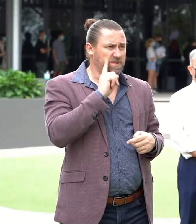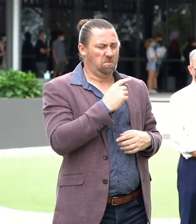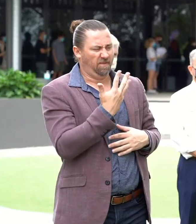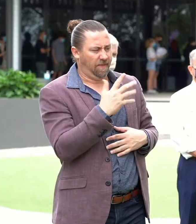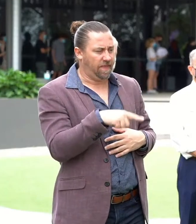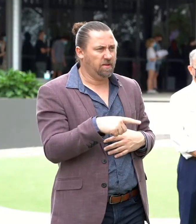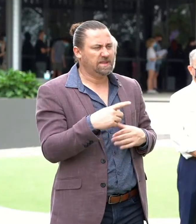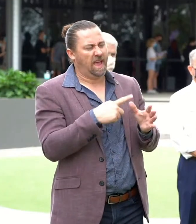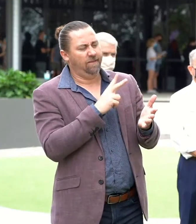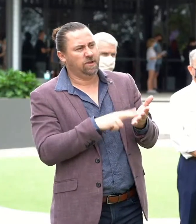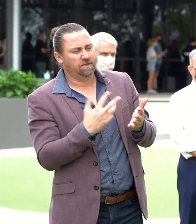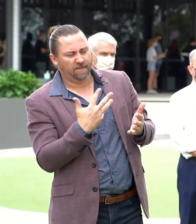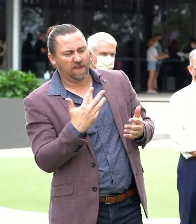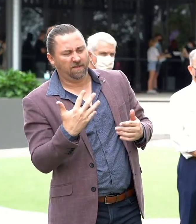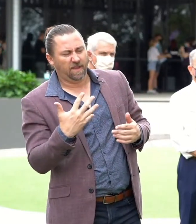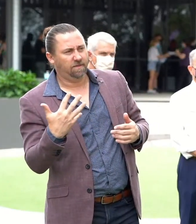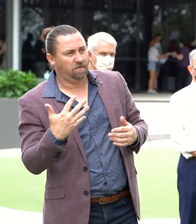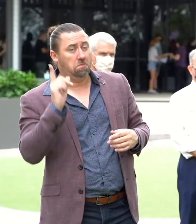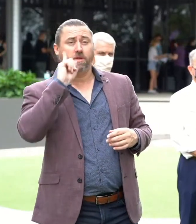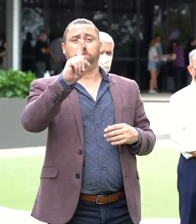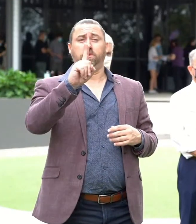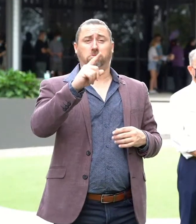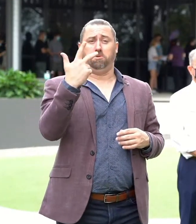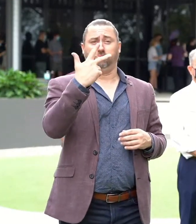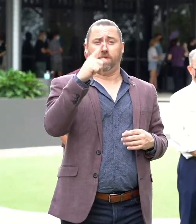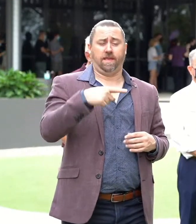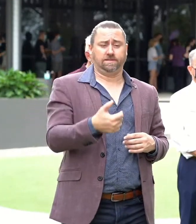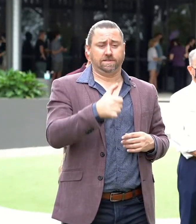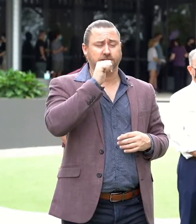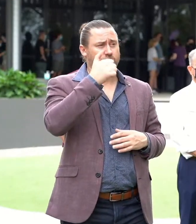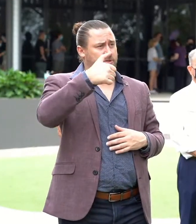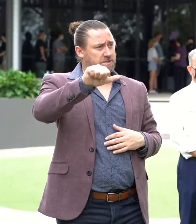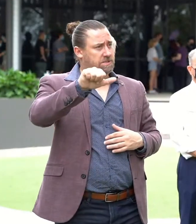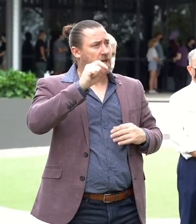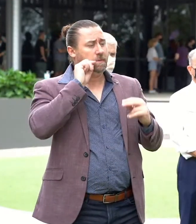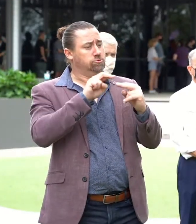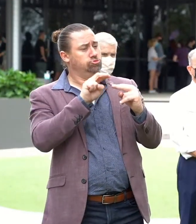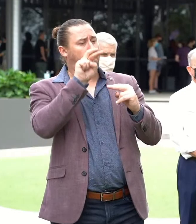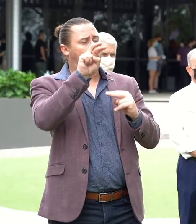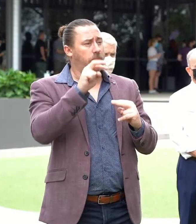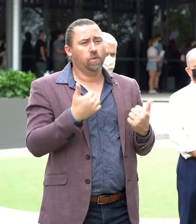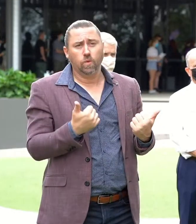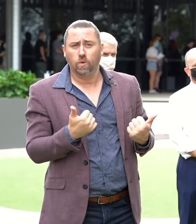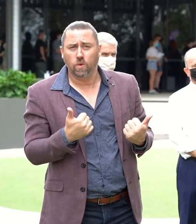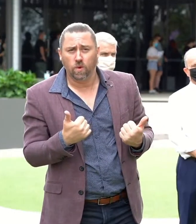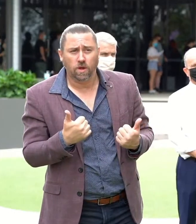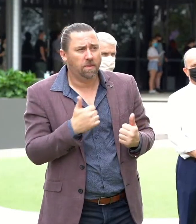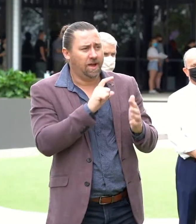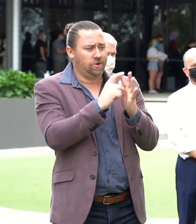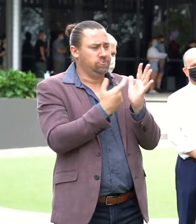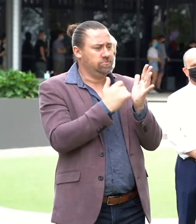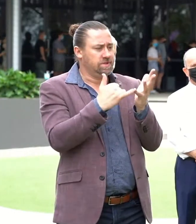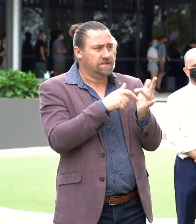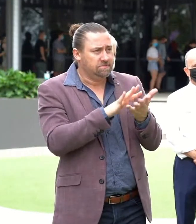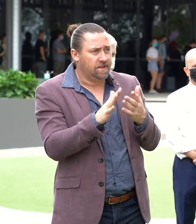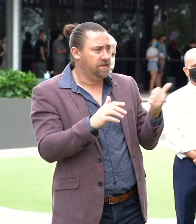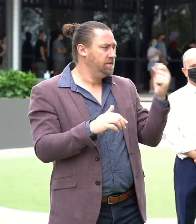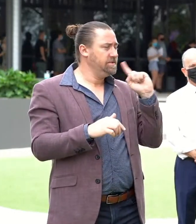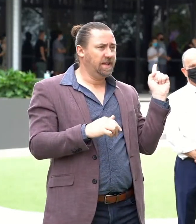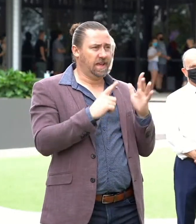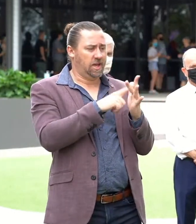and yesterday we did 18,660. So we are seeing a slight increase, but I think as Dr. Smith said and I've said and